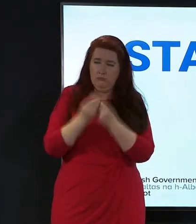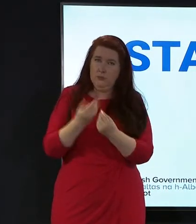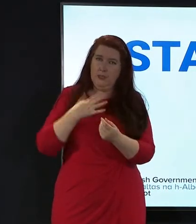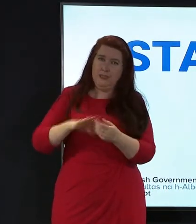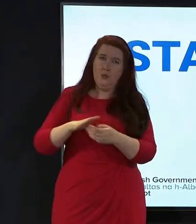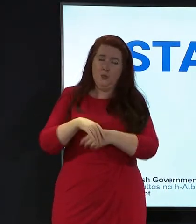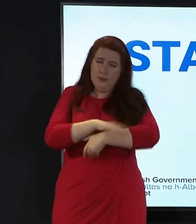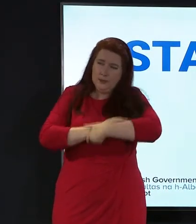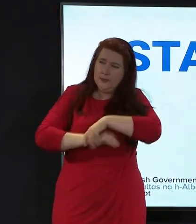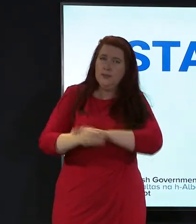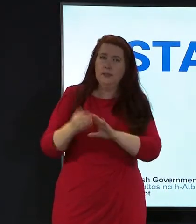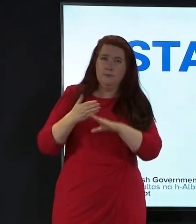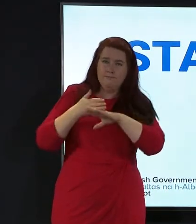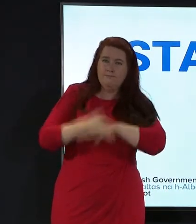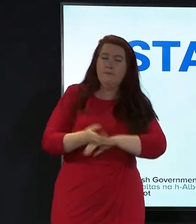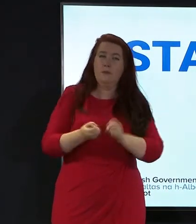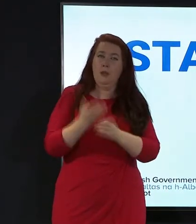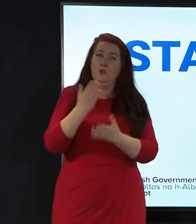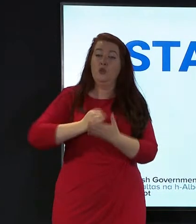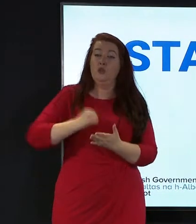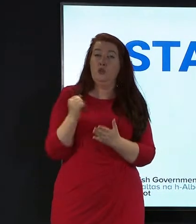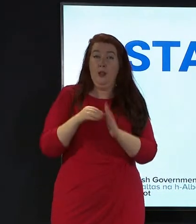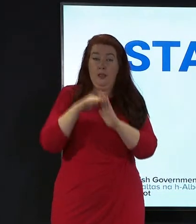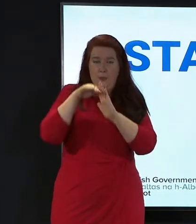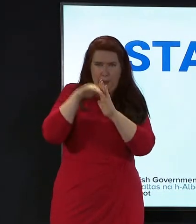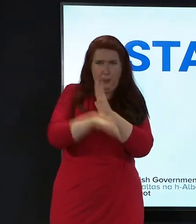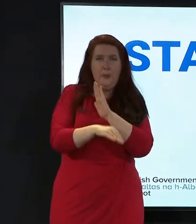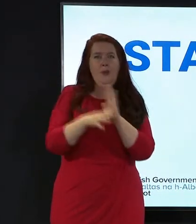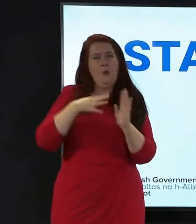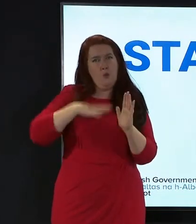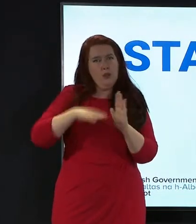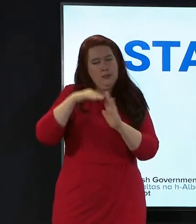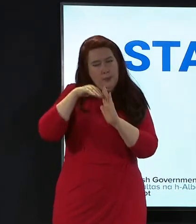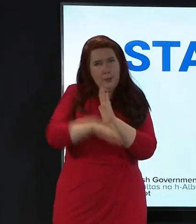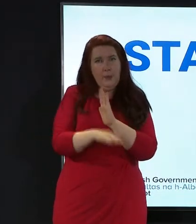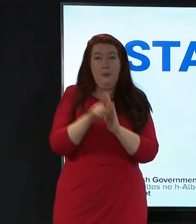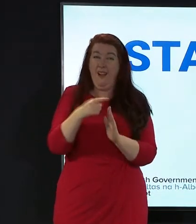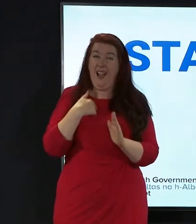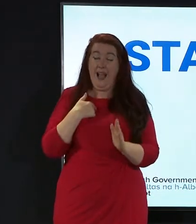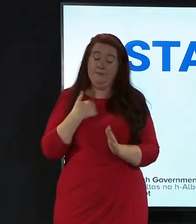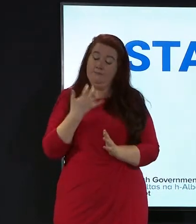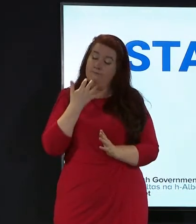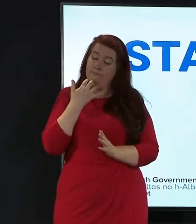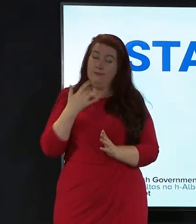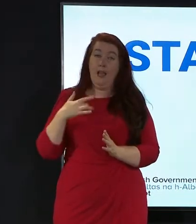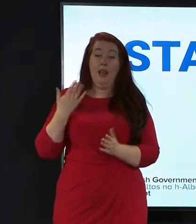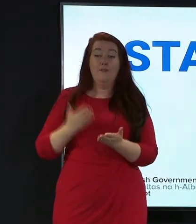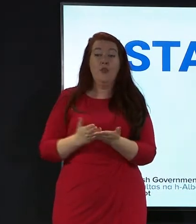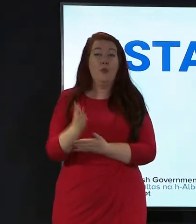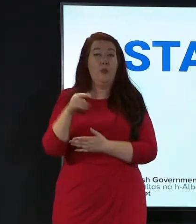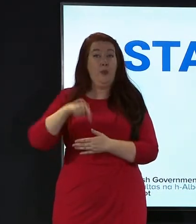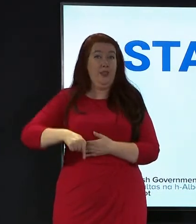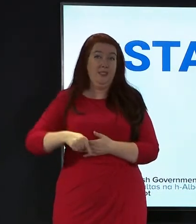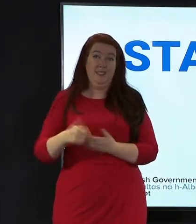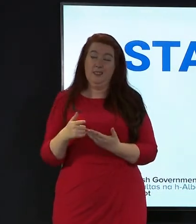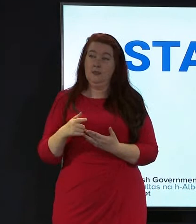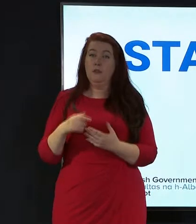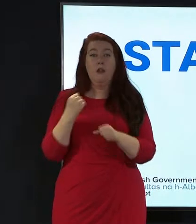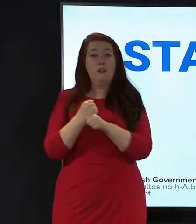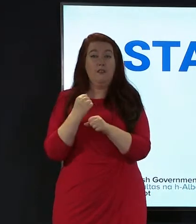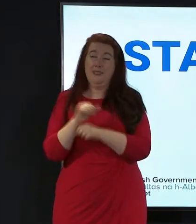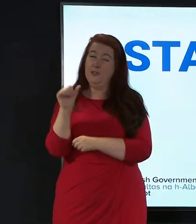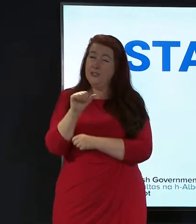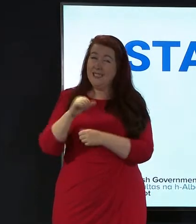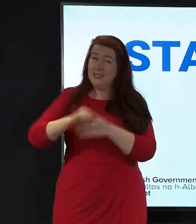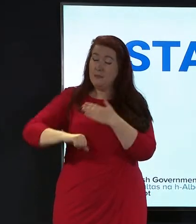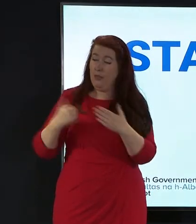to get case rates in Scotland on a downward trajectory again. But do you know what? Having lived through this as a leader of a government for, 16 months now,